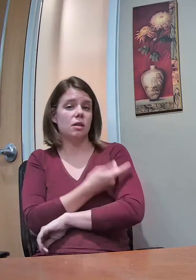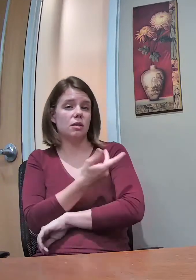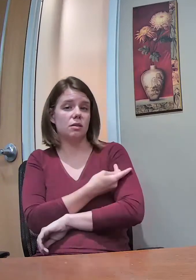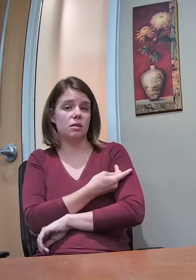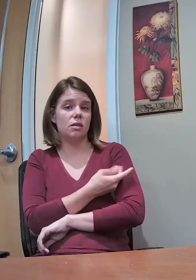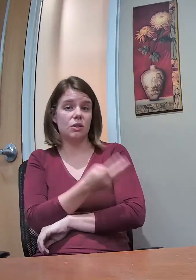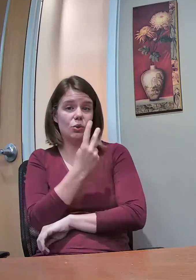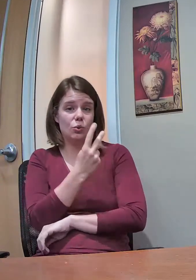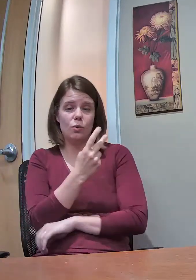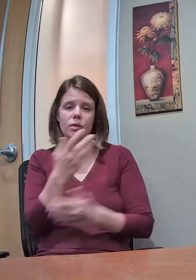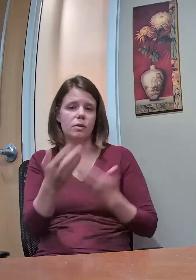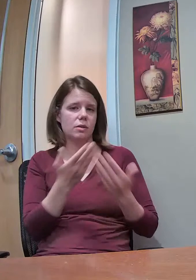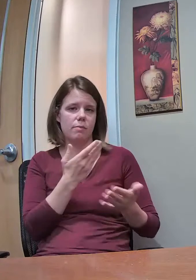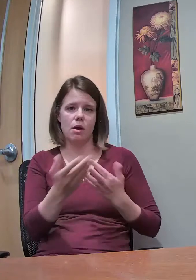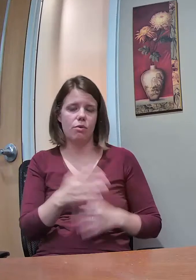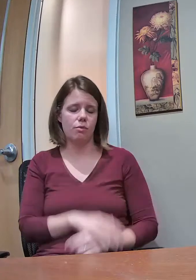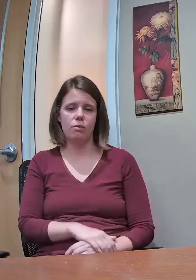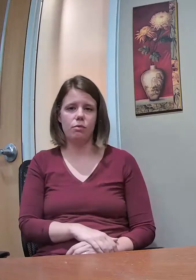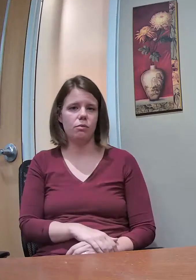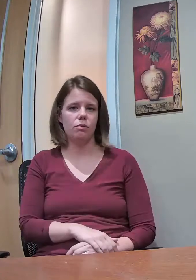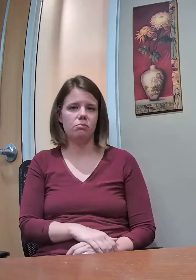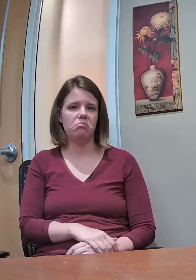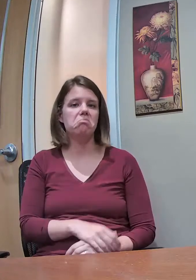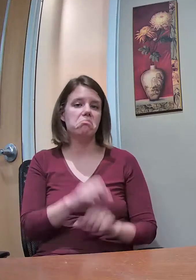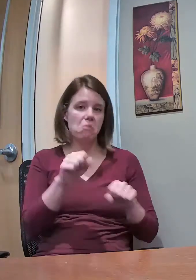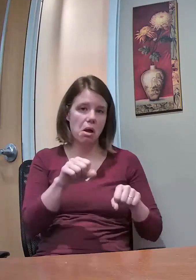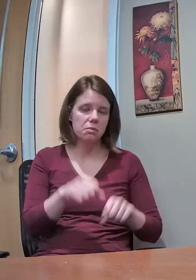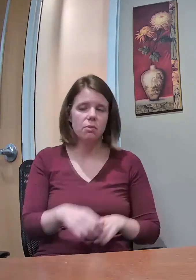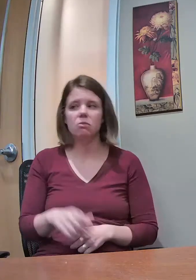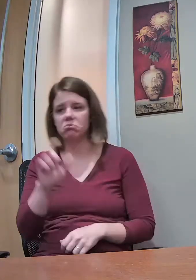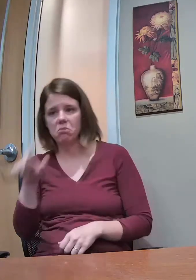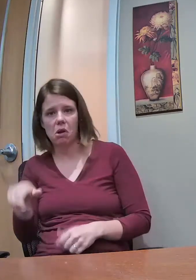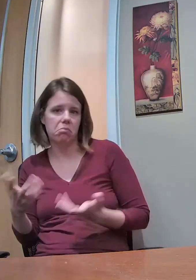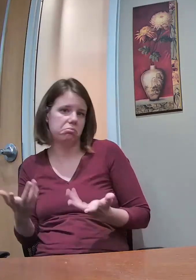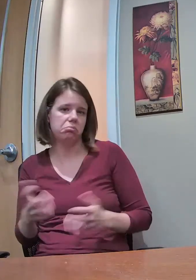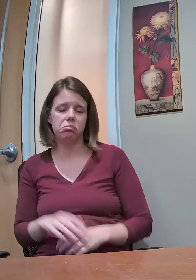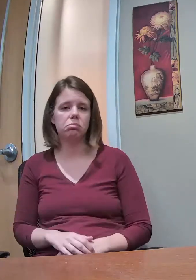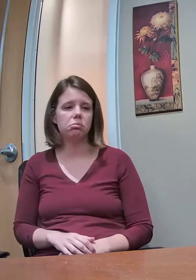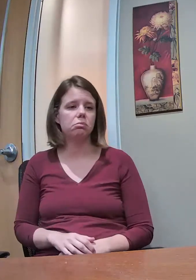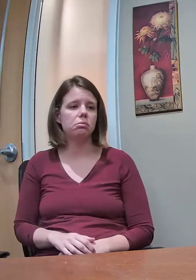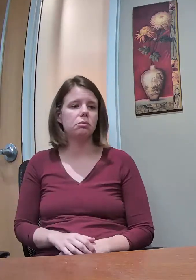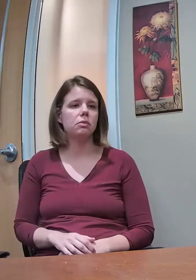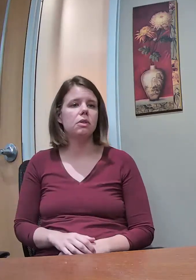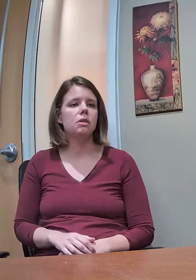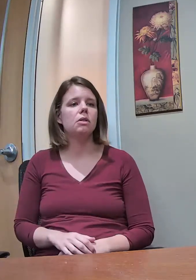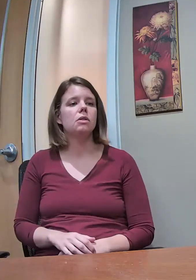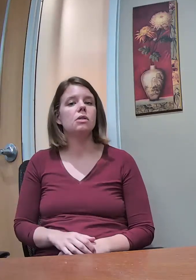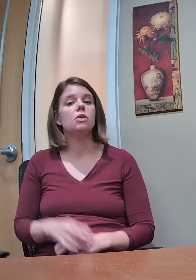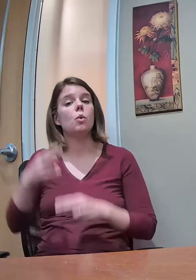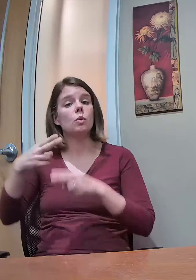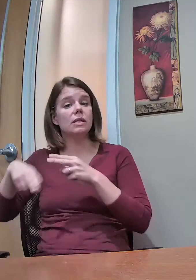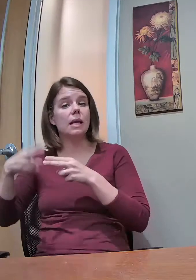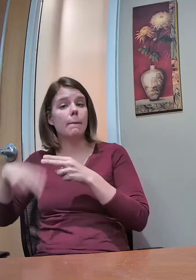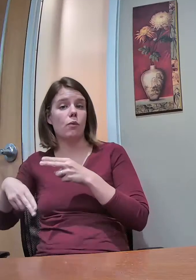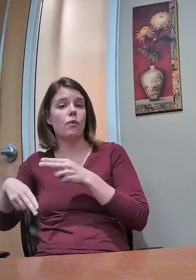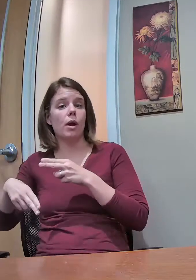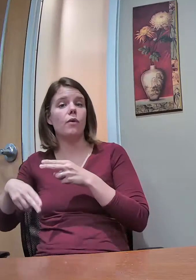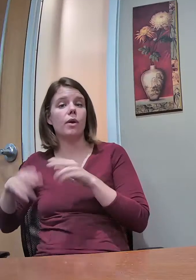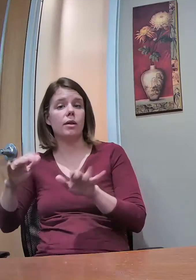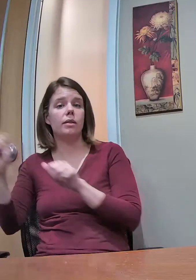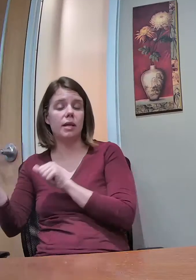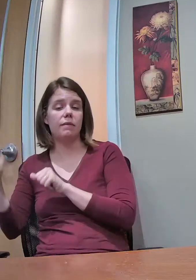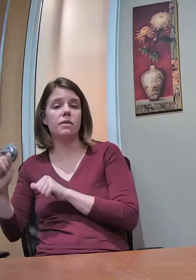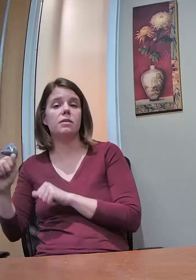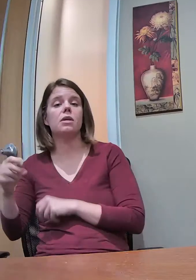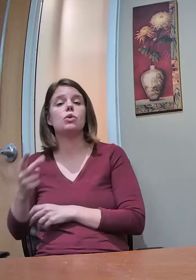matter. Okay, temporary absences. These include absences involving 2 or more days and